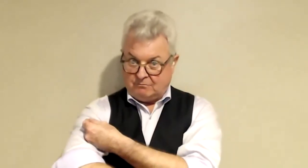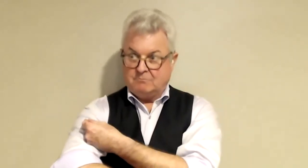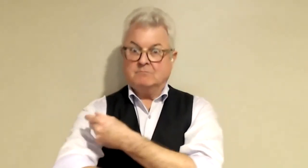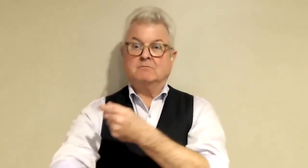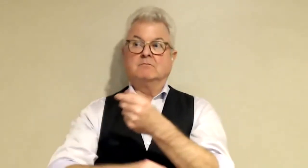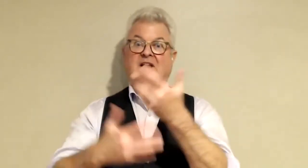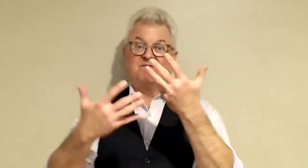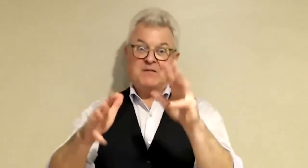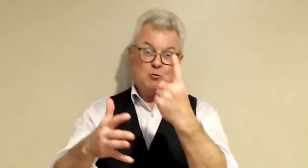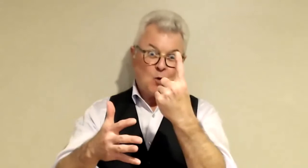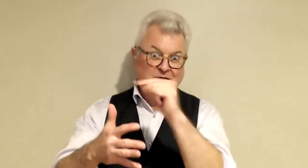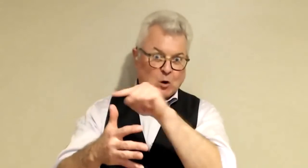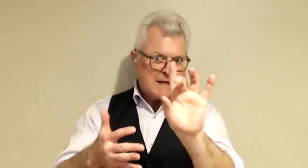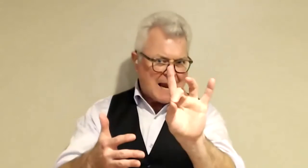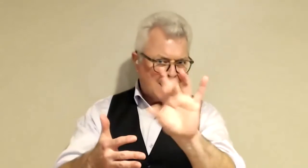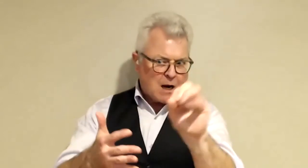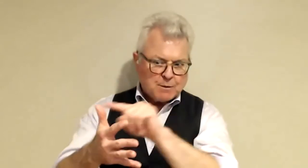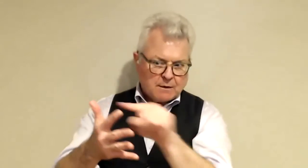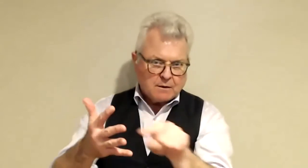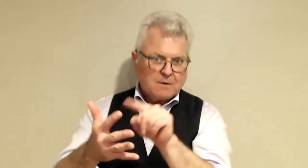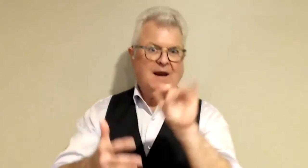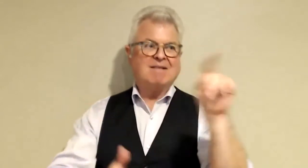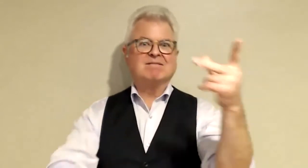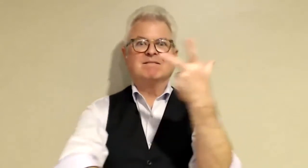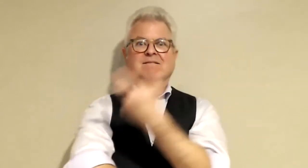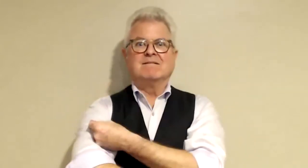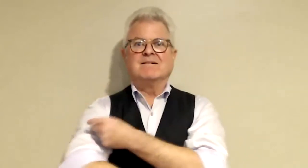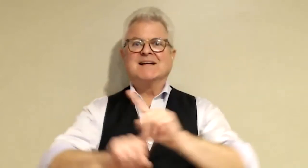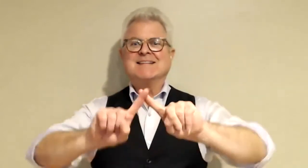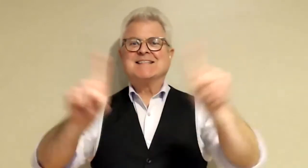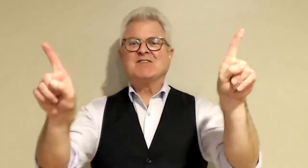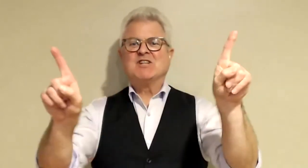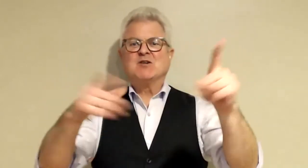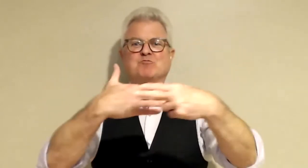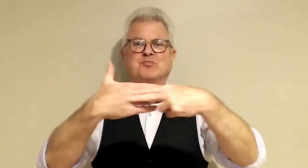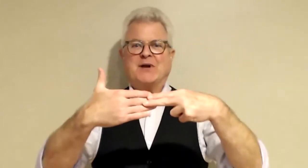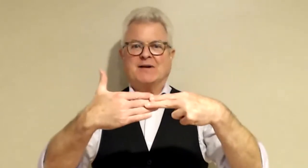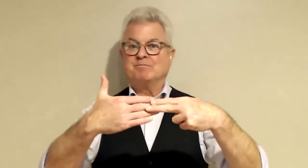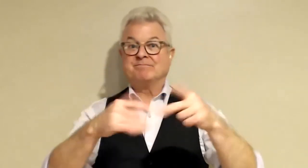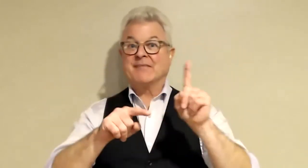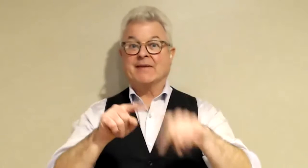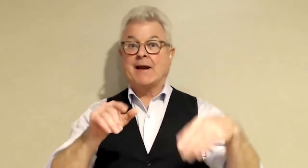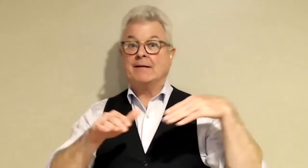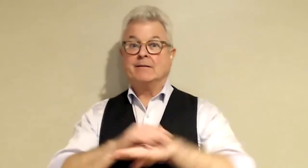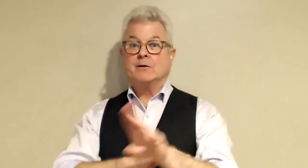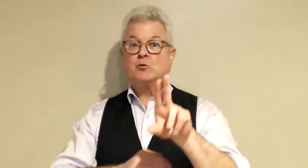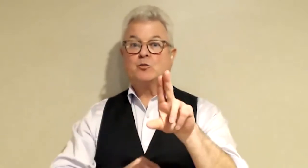they have received their vaccination, one of those 8 companies, they will be recognized. Okay, even though they are